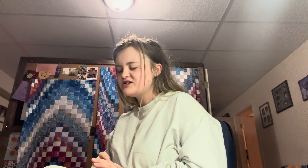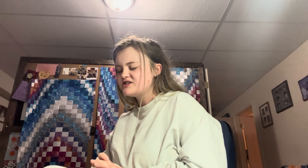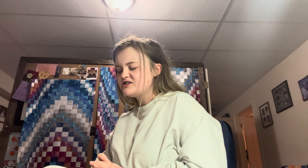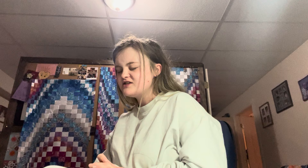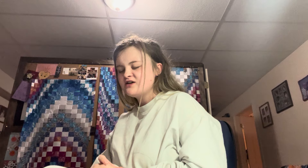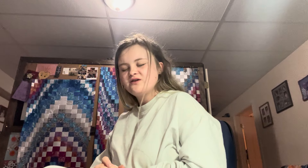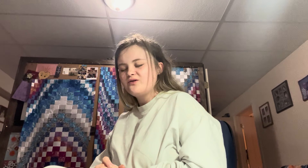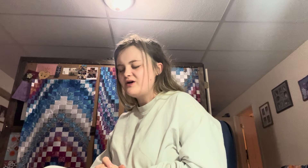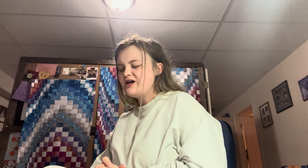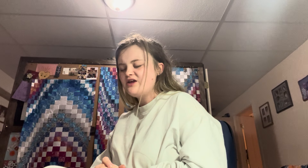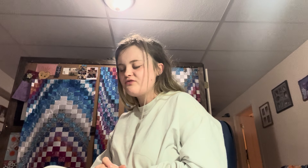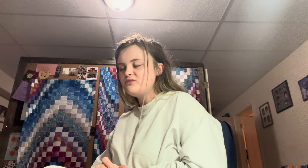obsessed with me?